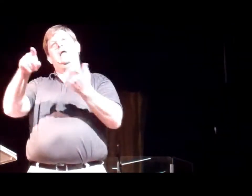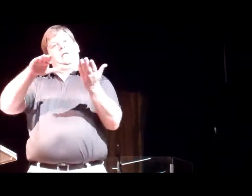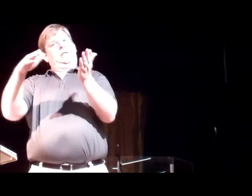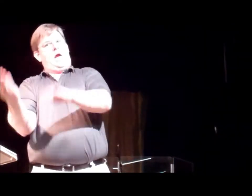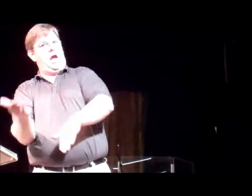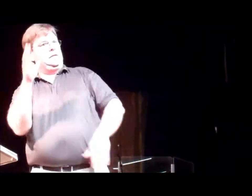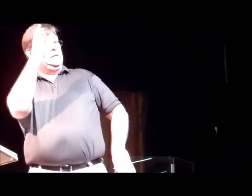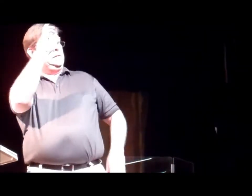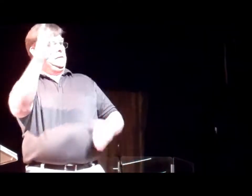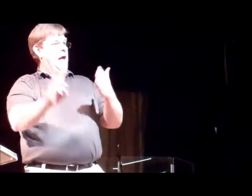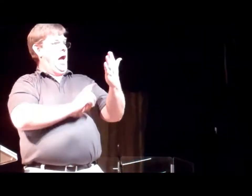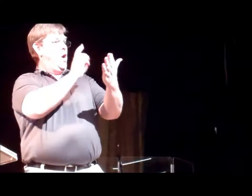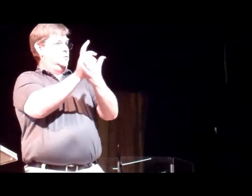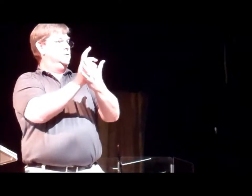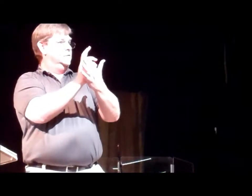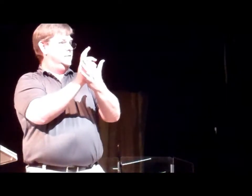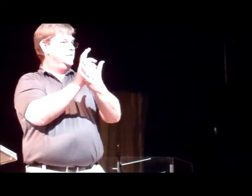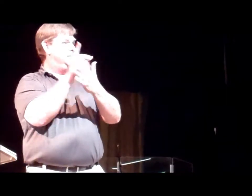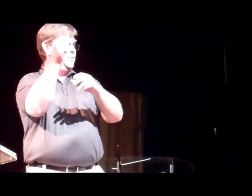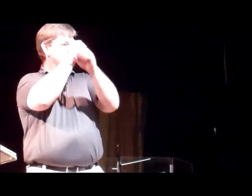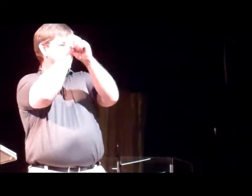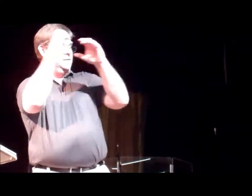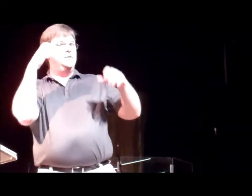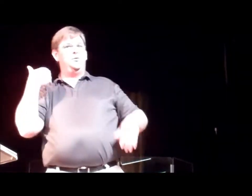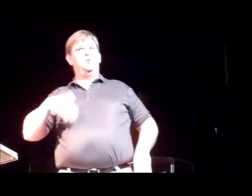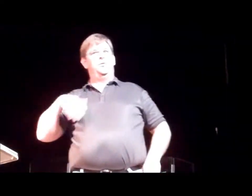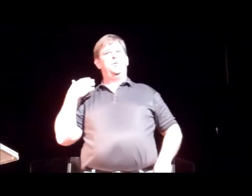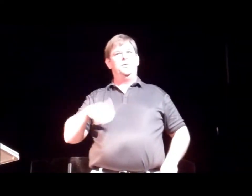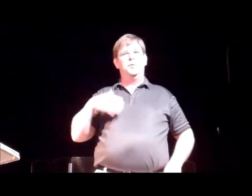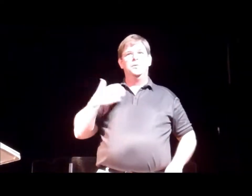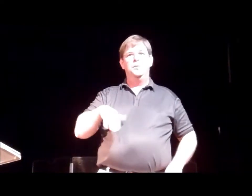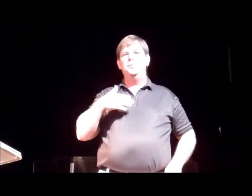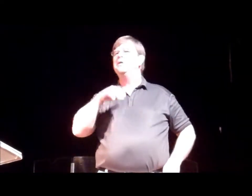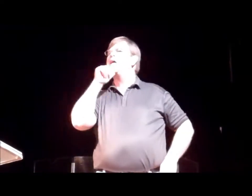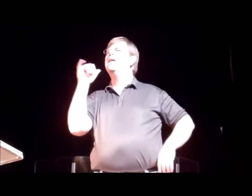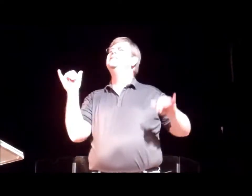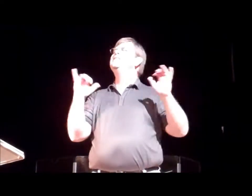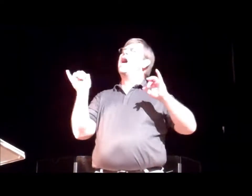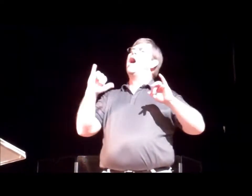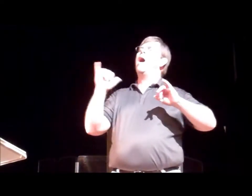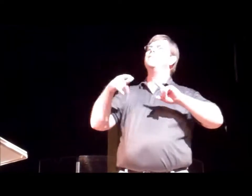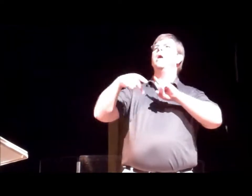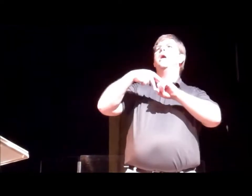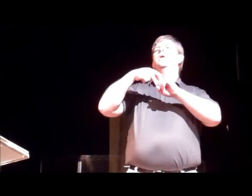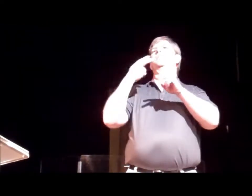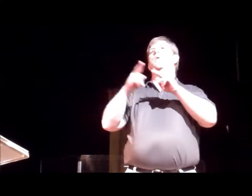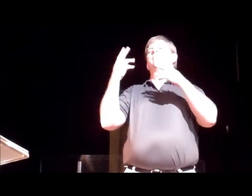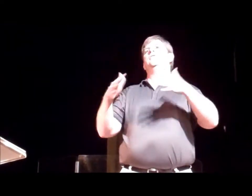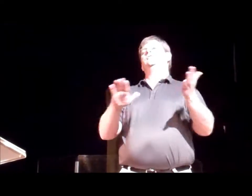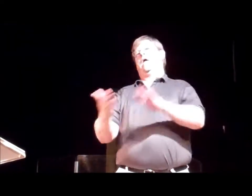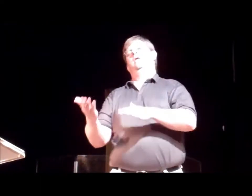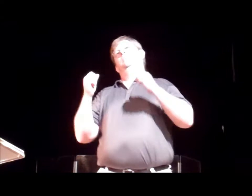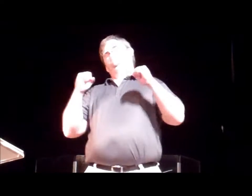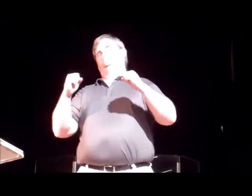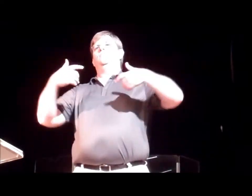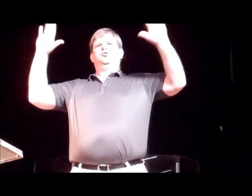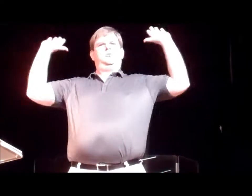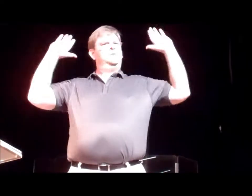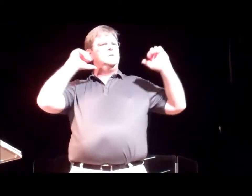hours waiting to die. Keep that in mind. I want you to imagine what it must have been like 6 hours. It's not